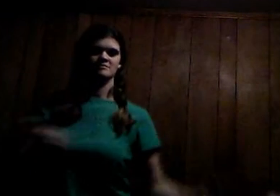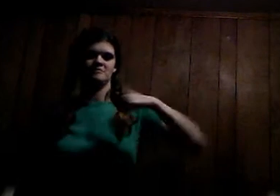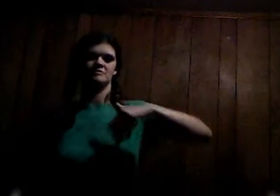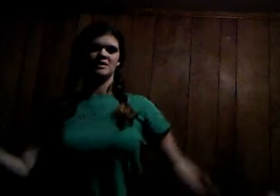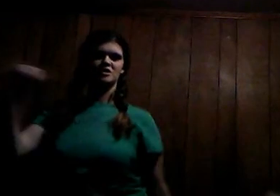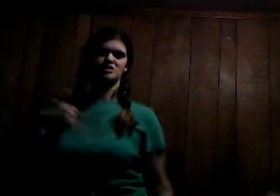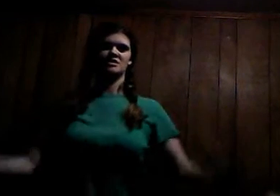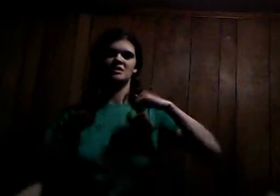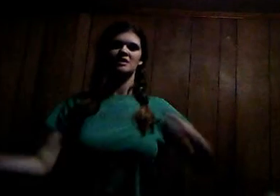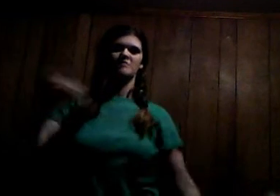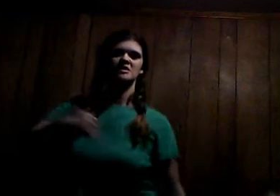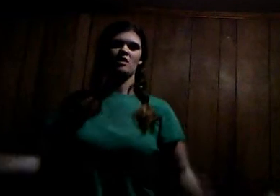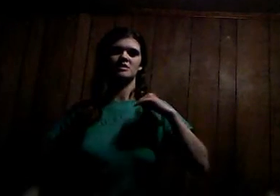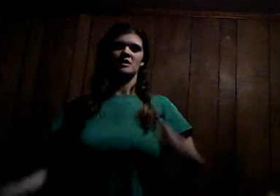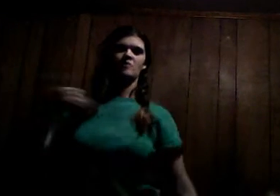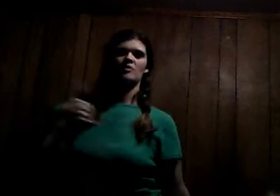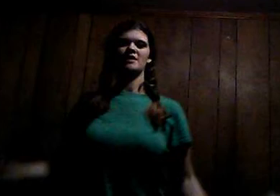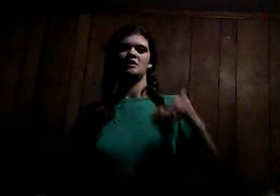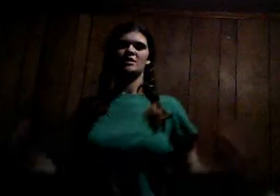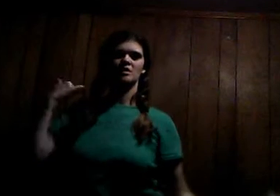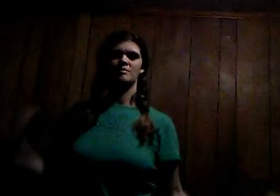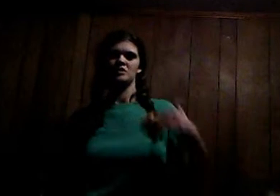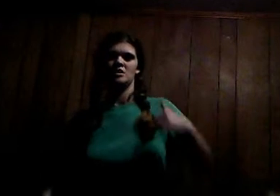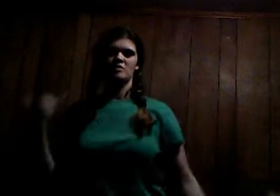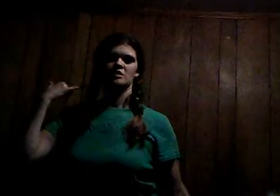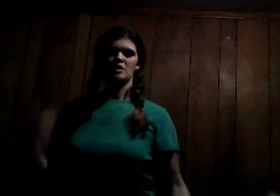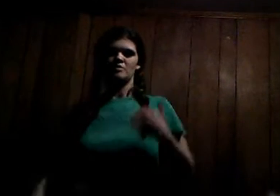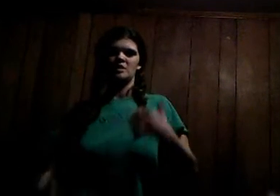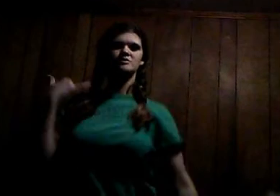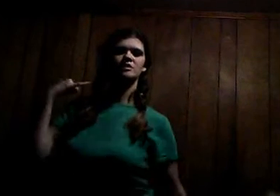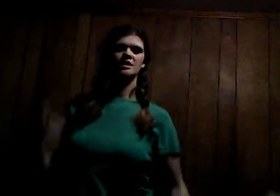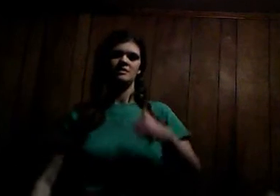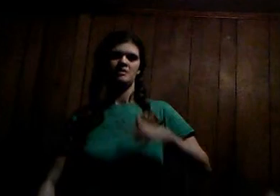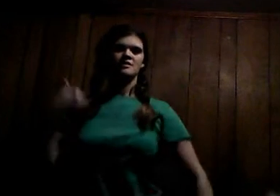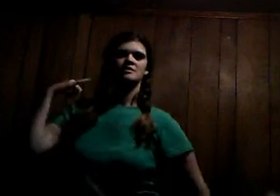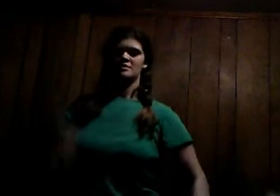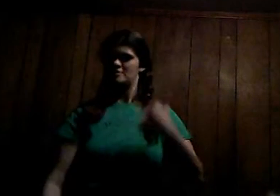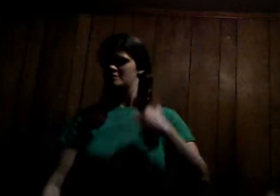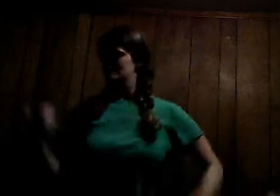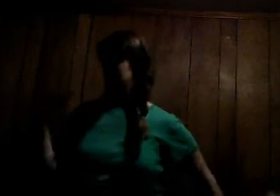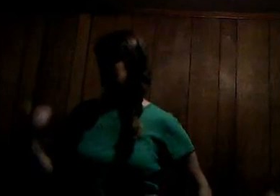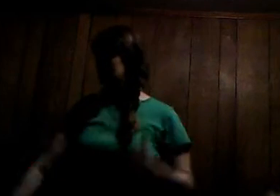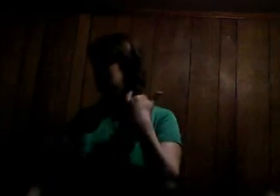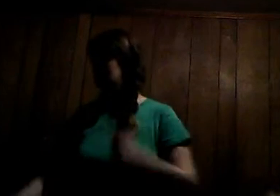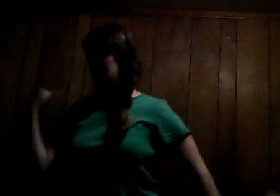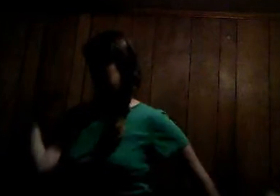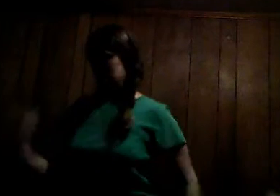sucker. You can't touch this. Give me a song, a rhythm, making them sweat. That's what I'm giving them now. They know. You talk about the hammer, you're talking about a